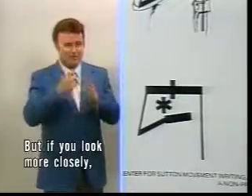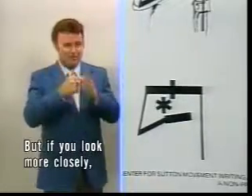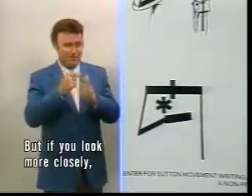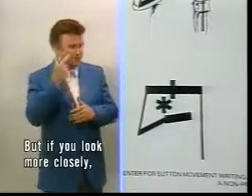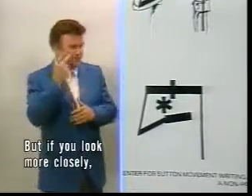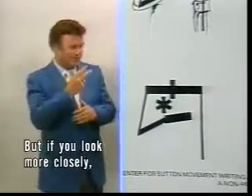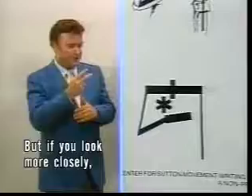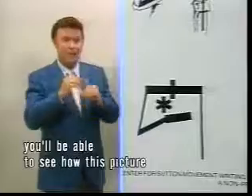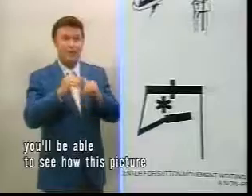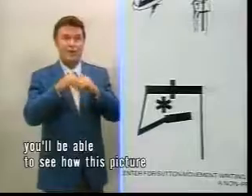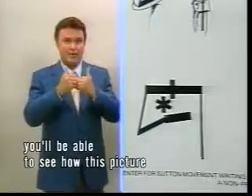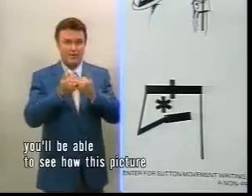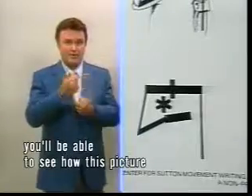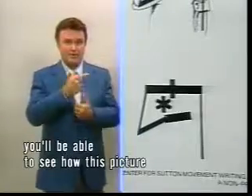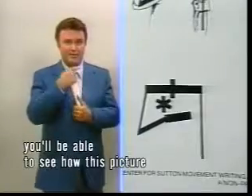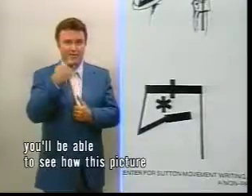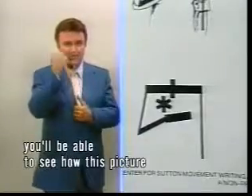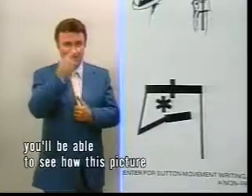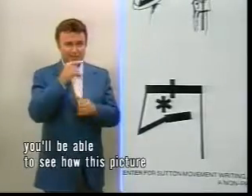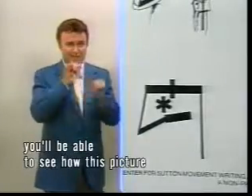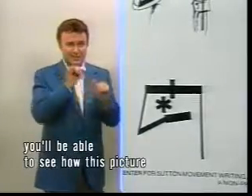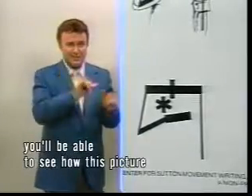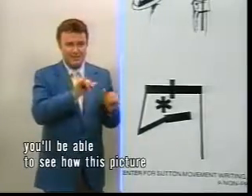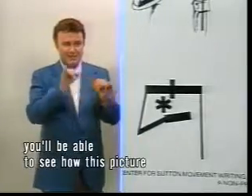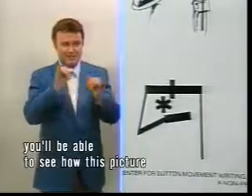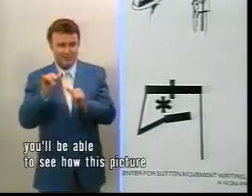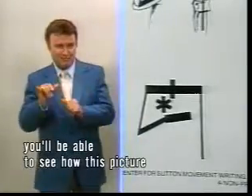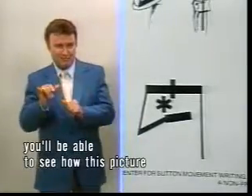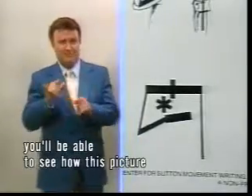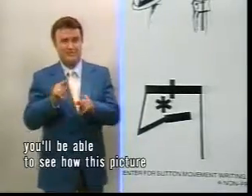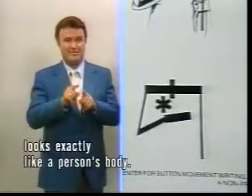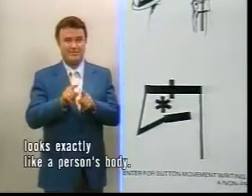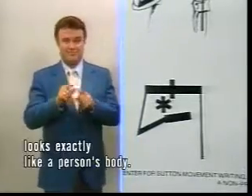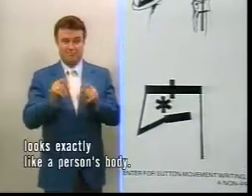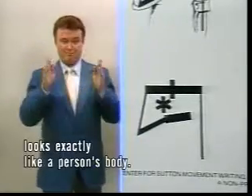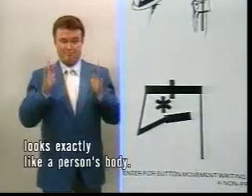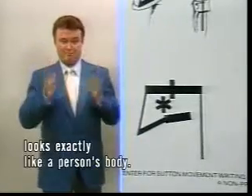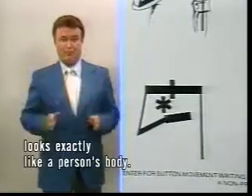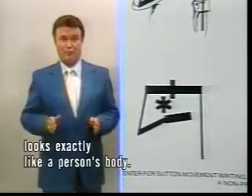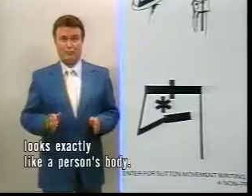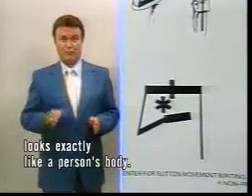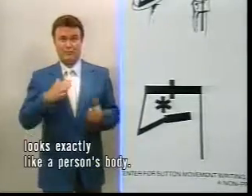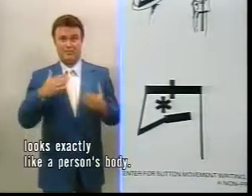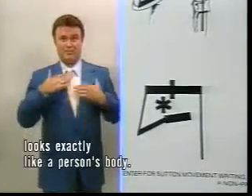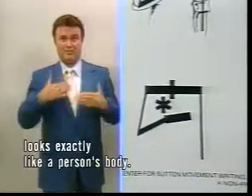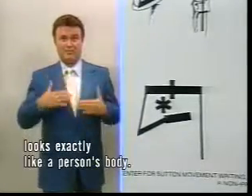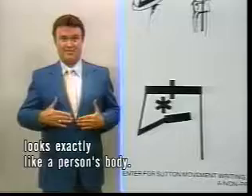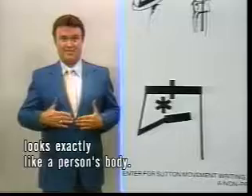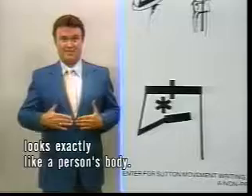closely, you'll be able to see how this picture looks exactly like a person's